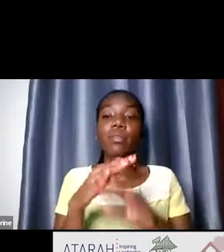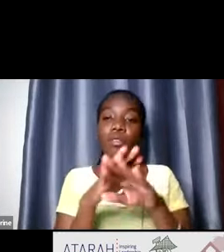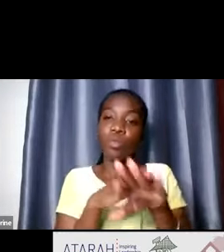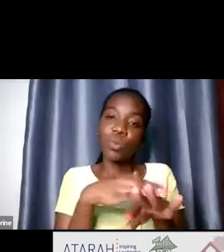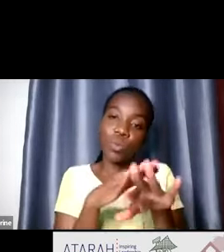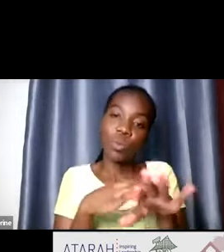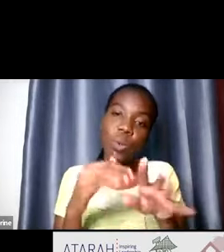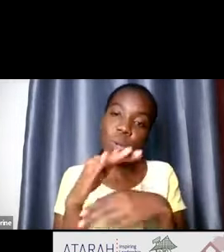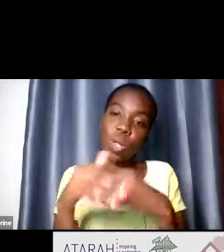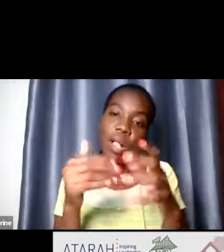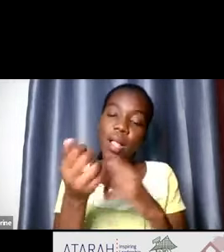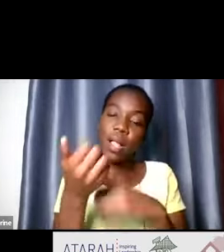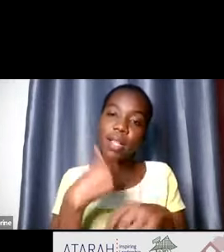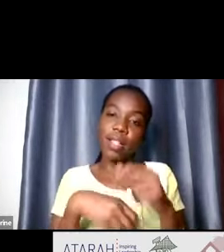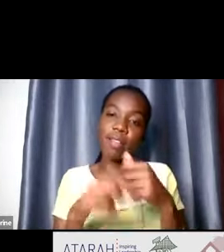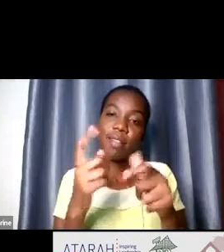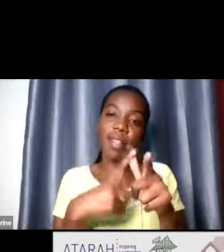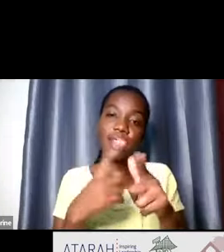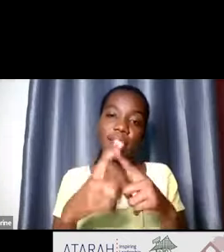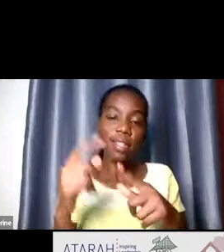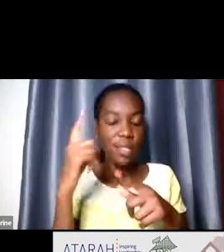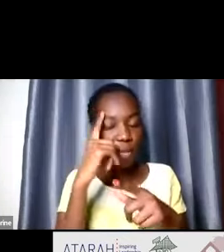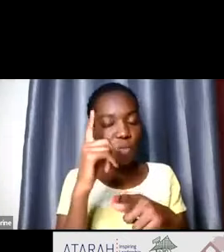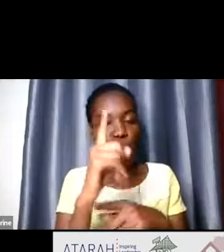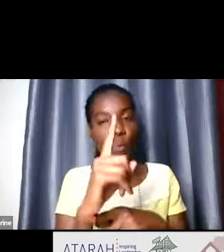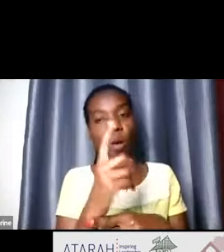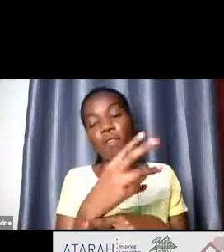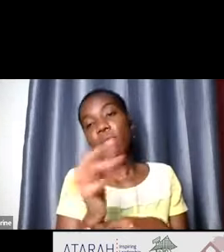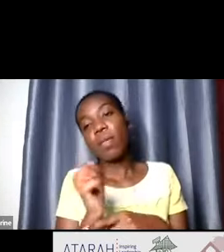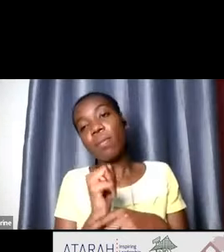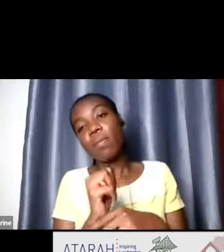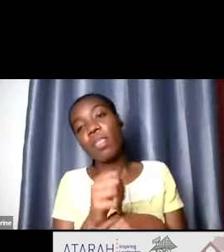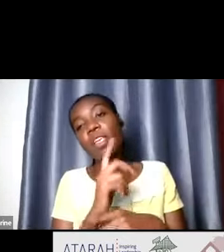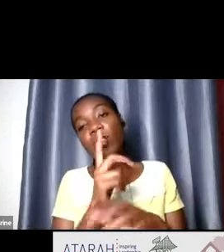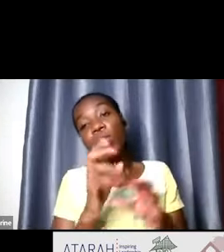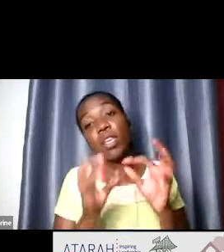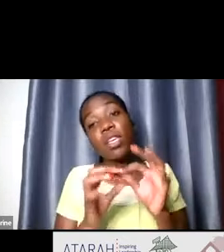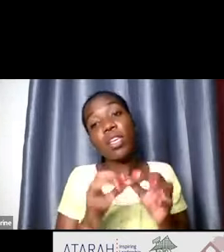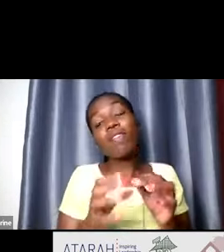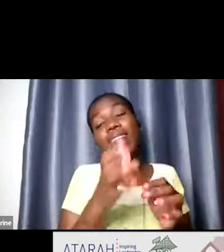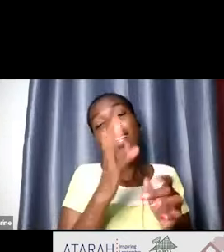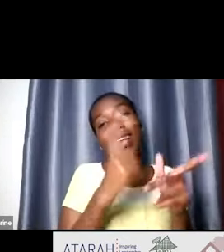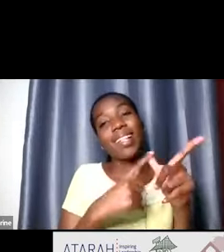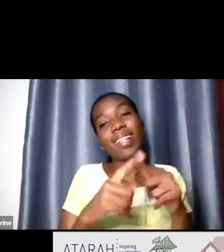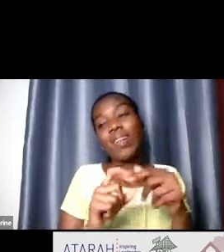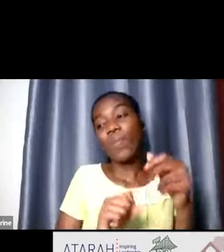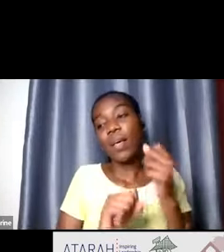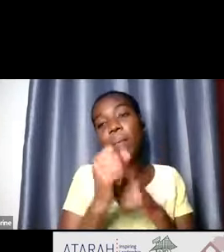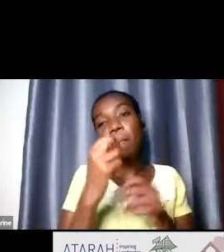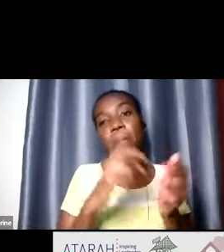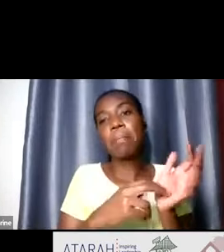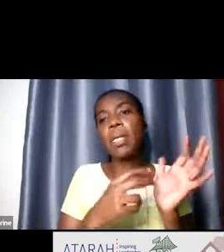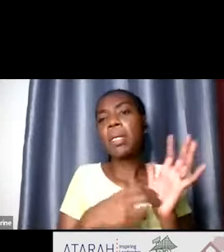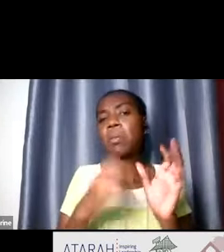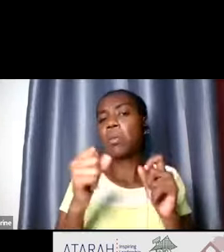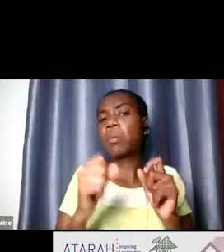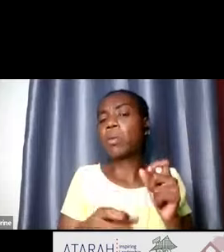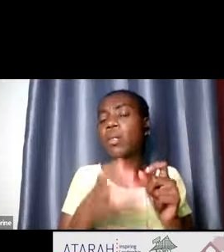activities of the brain, and sleep is one of them. So if they drink and they wake up, the question is, how much do they